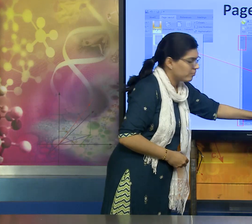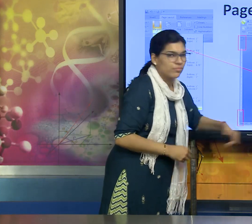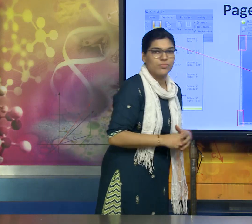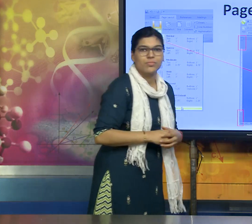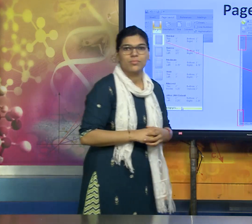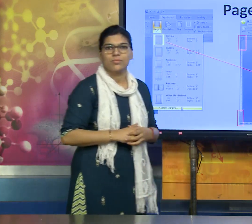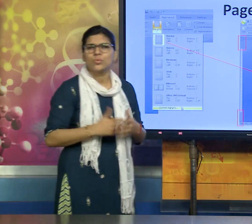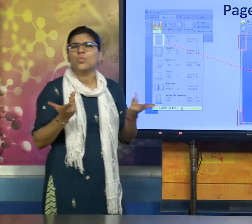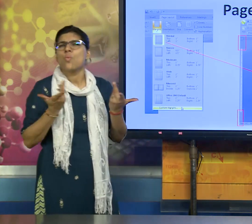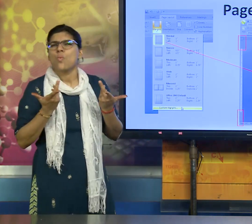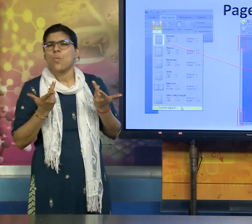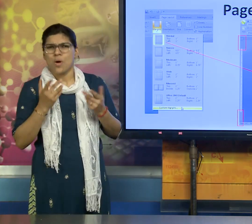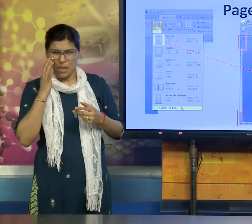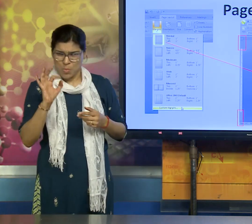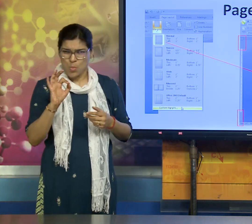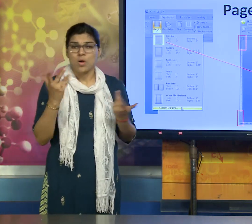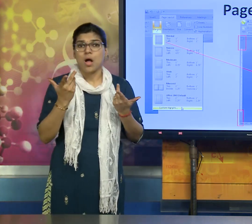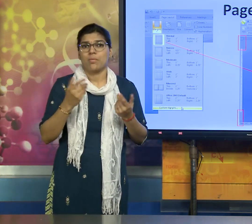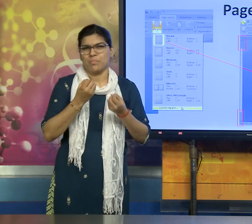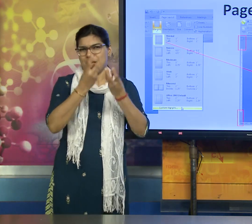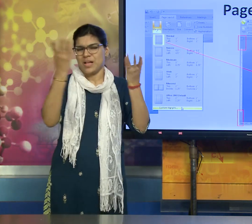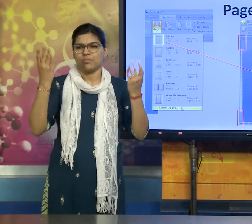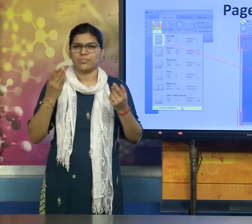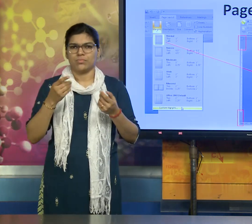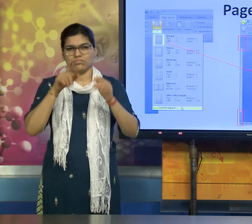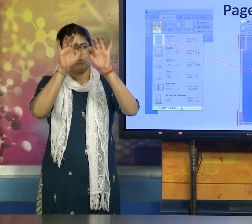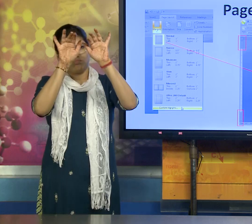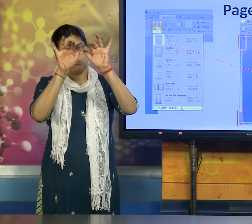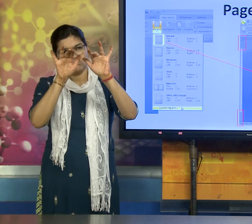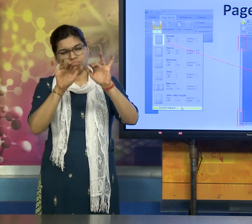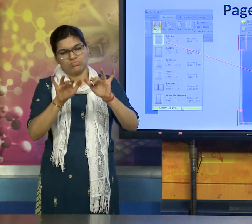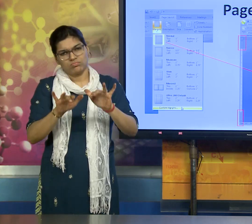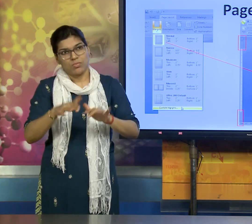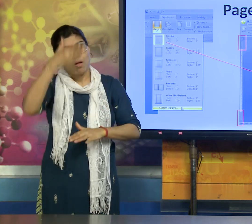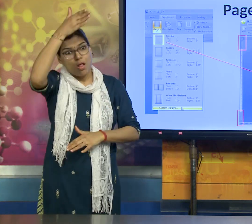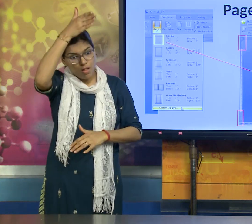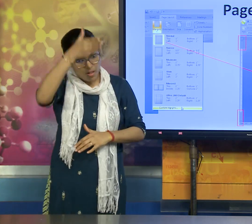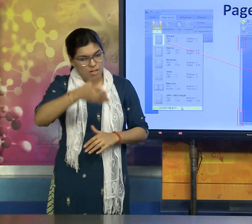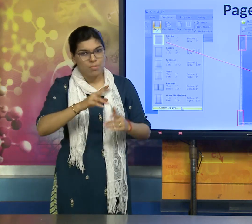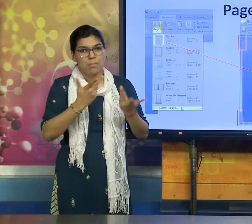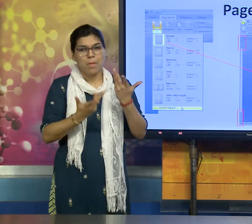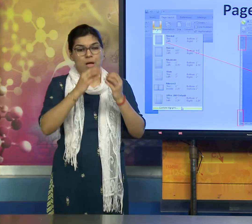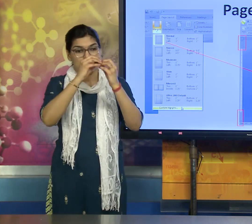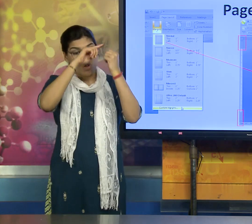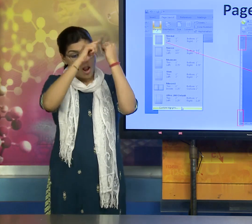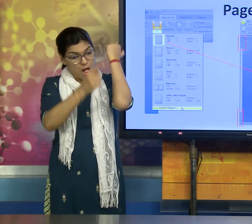picture, there is a margin on each side of the